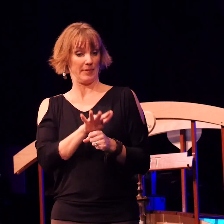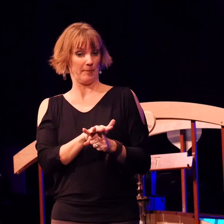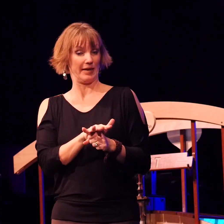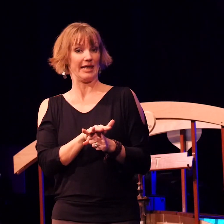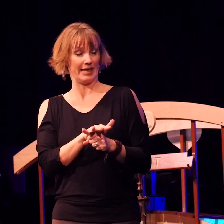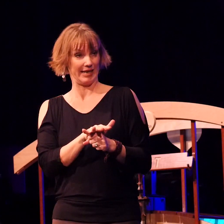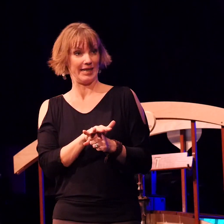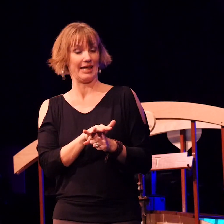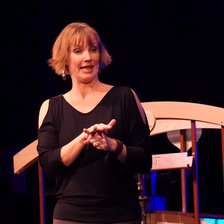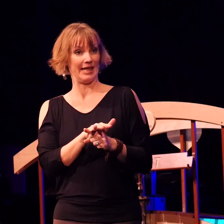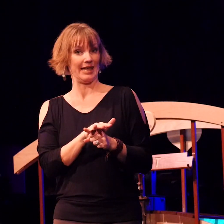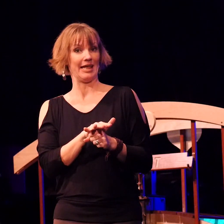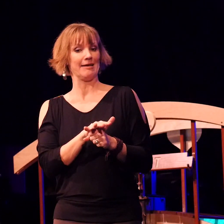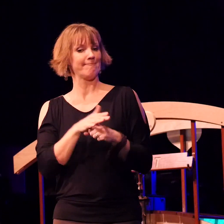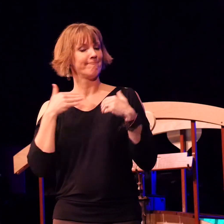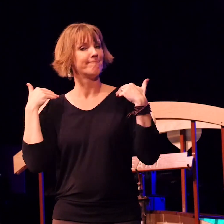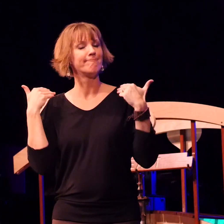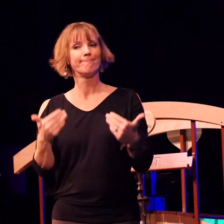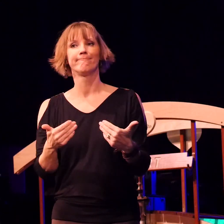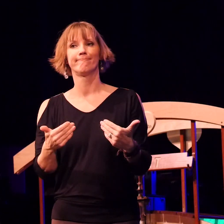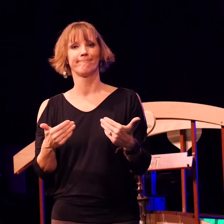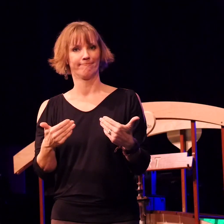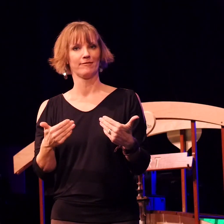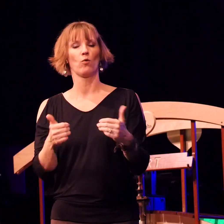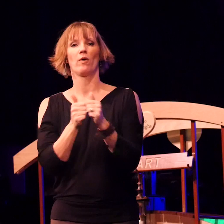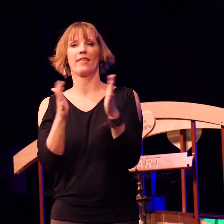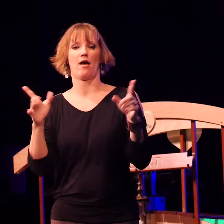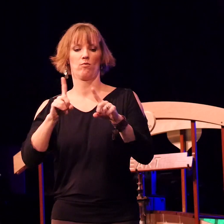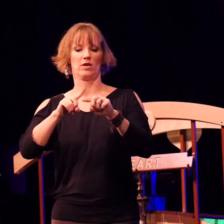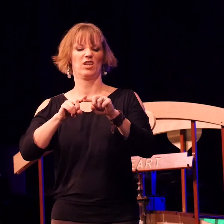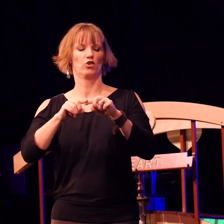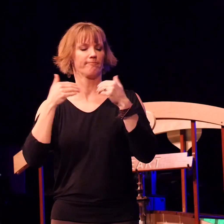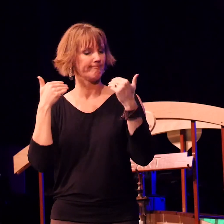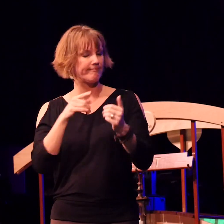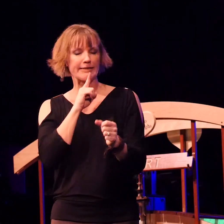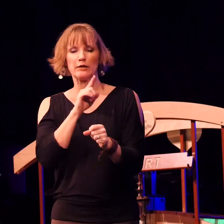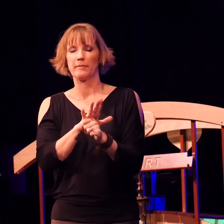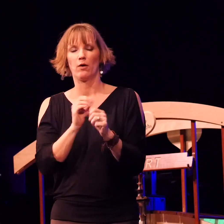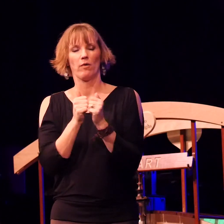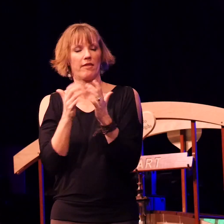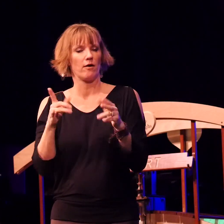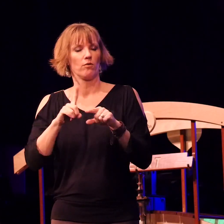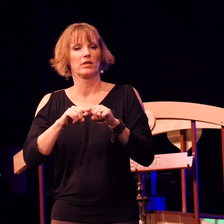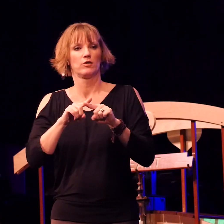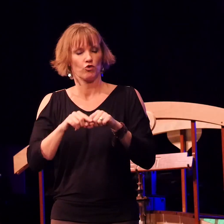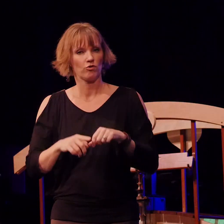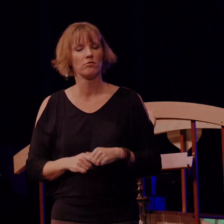order, and to commit unconditionally. Unconditionally.